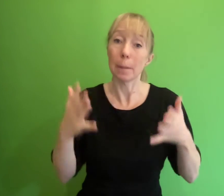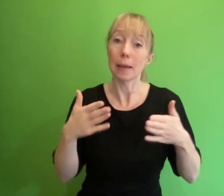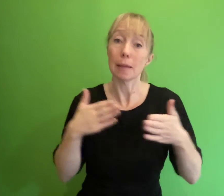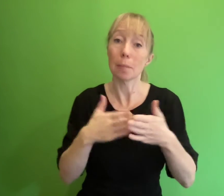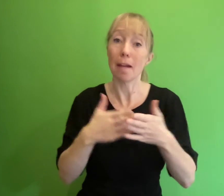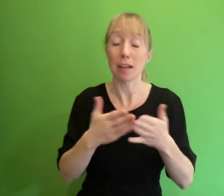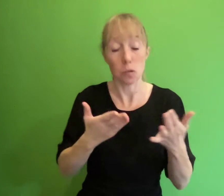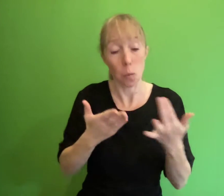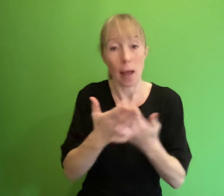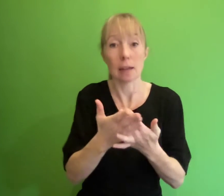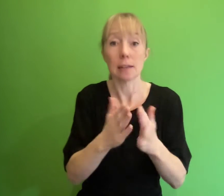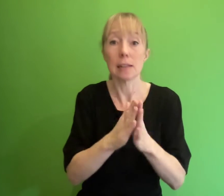their creative career.